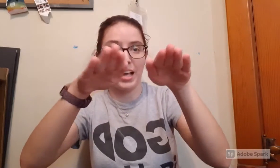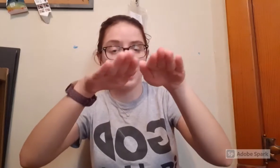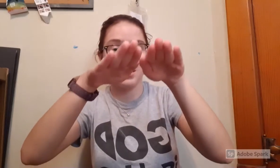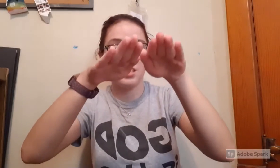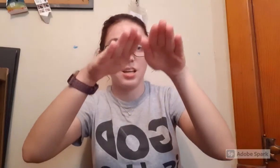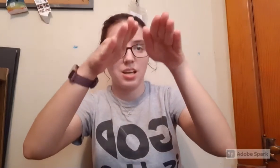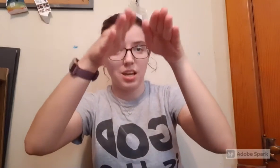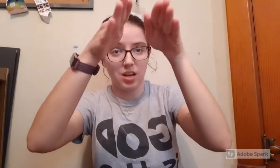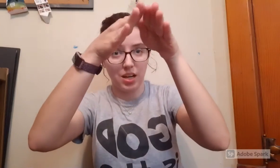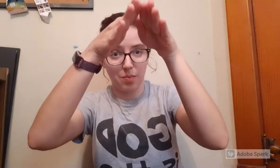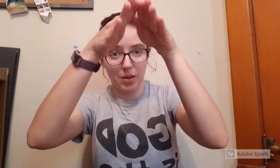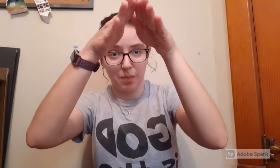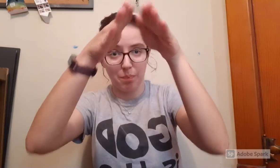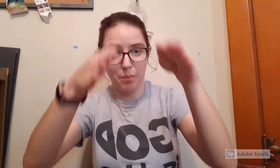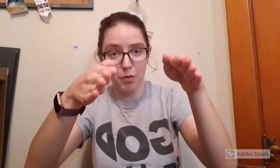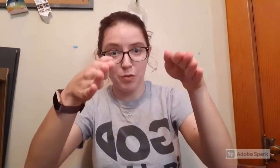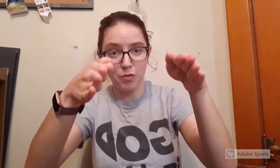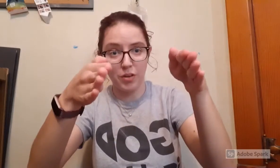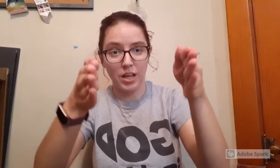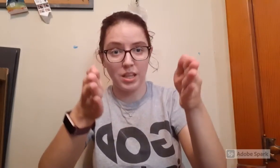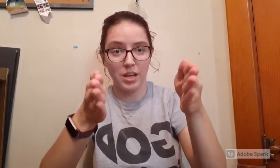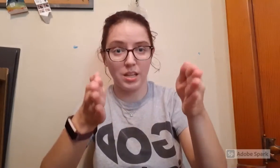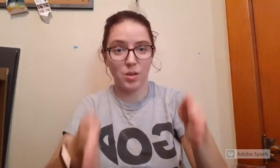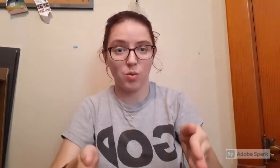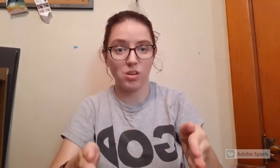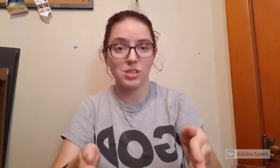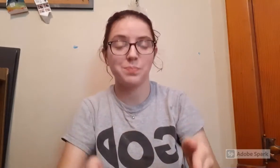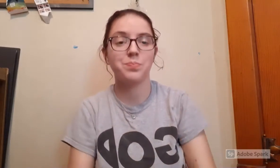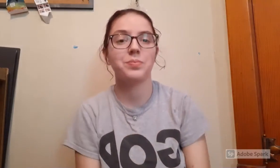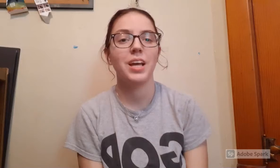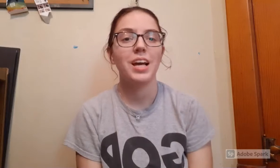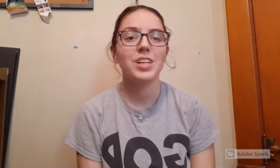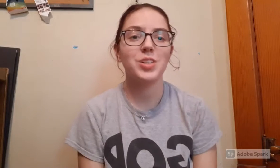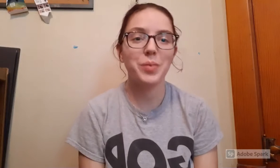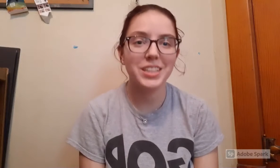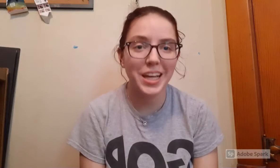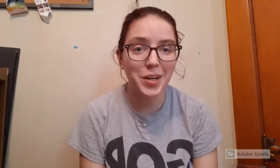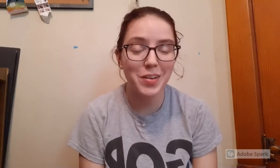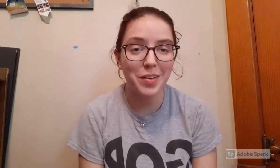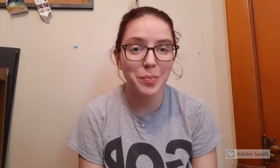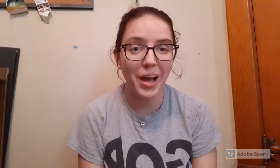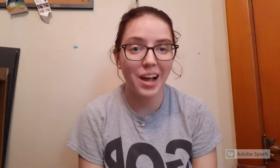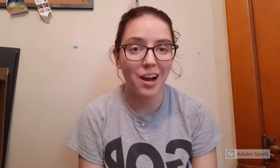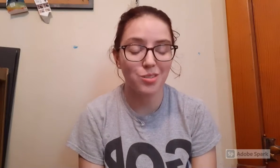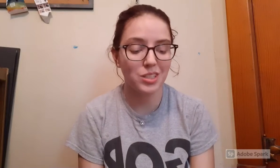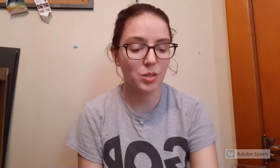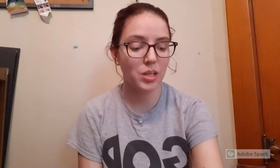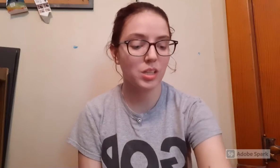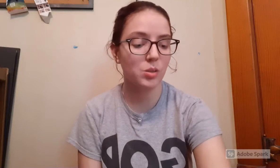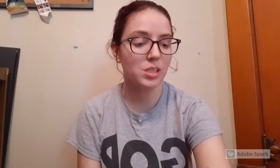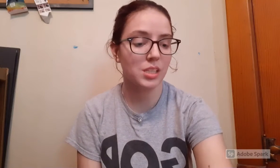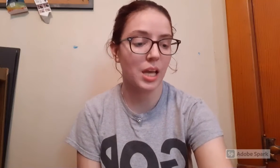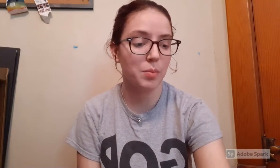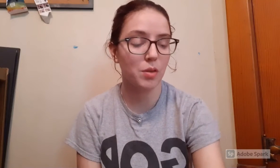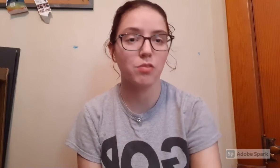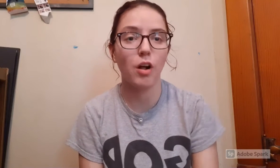hands, and you kind of make a roof and then the walls. So I'm going to take you around my house, and you can do the same. You can follow